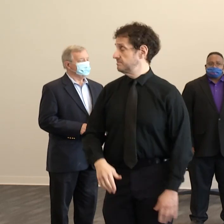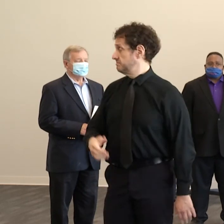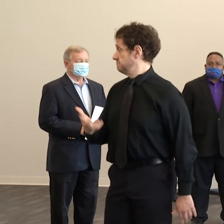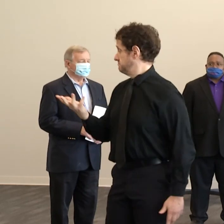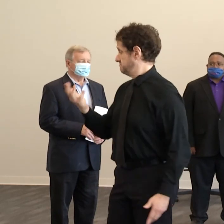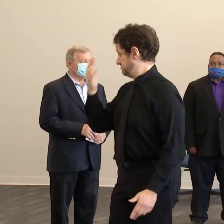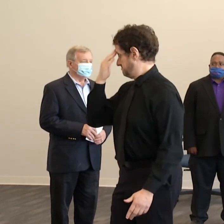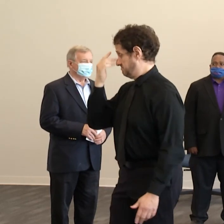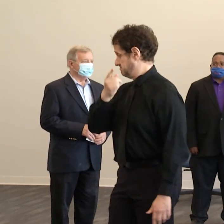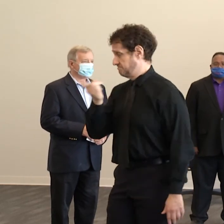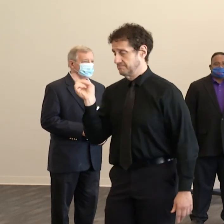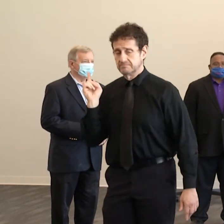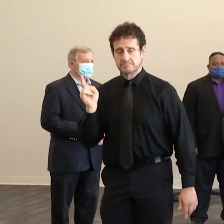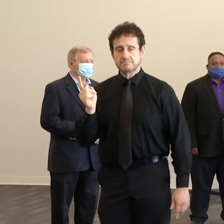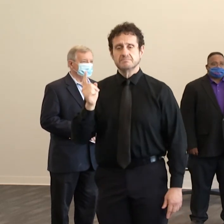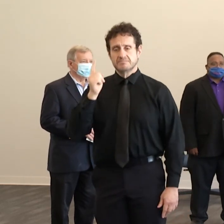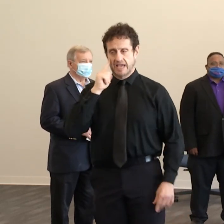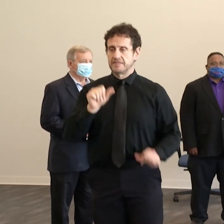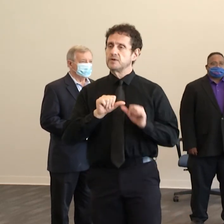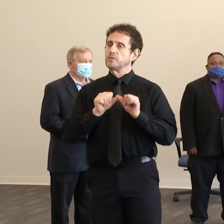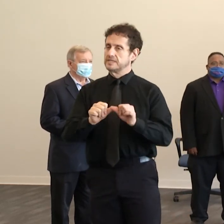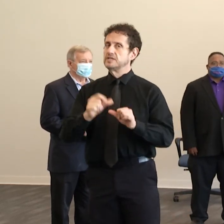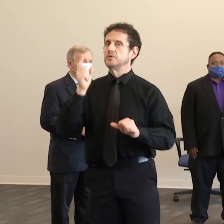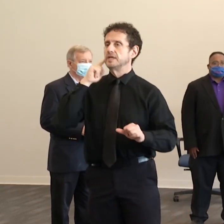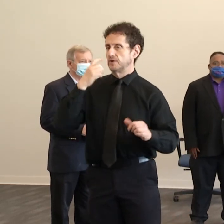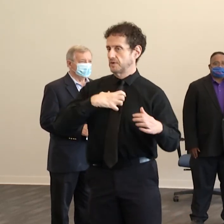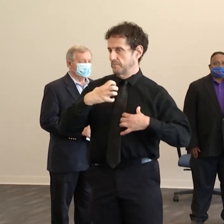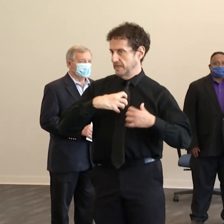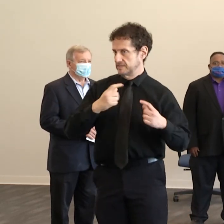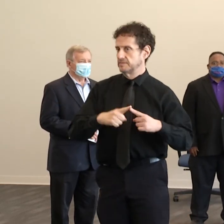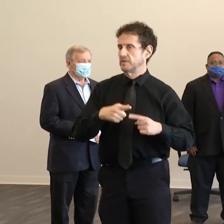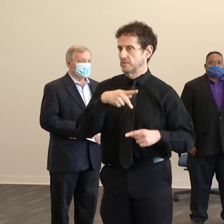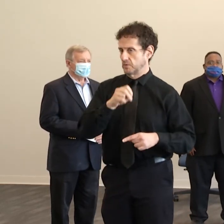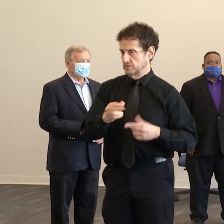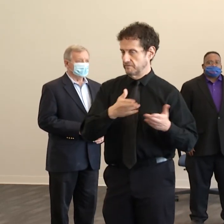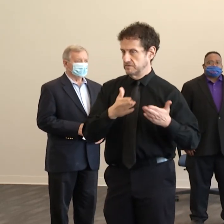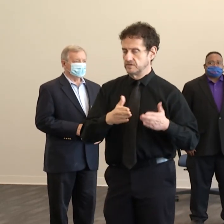Anyone? I think we continue to get complaints about the service, so.